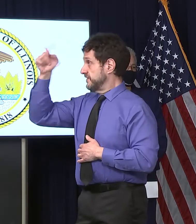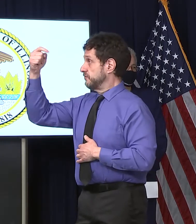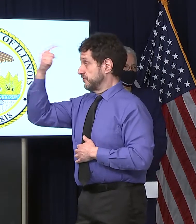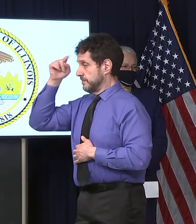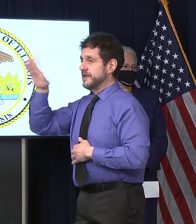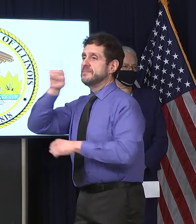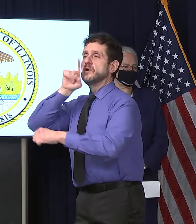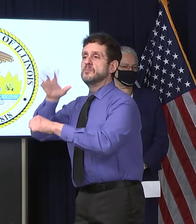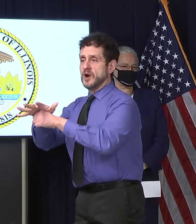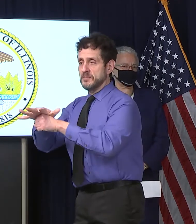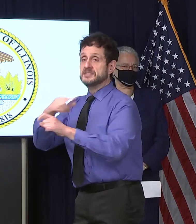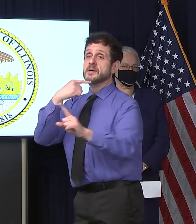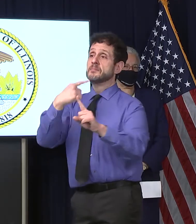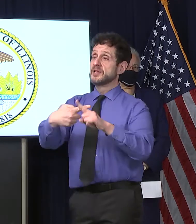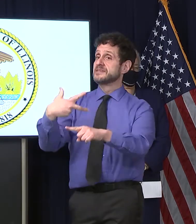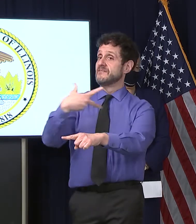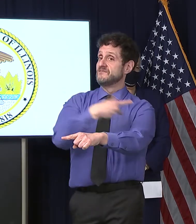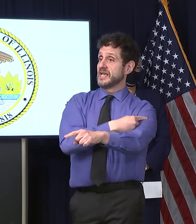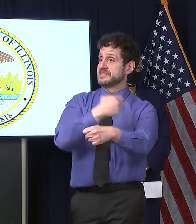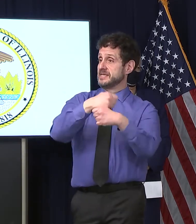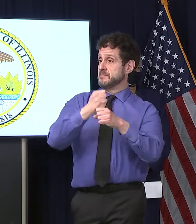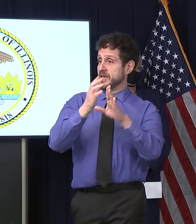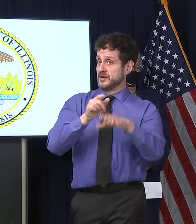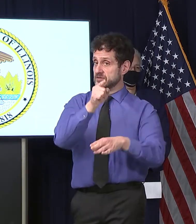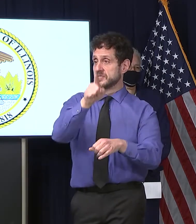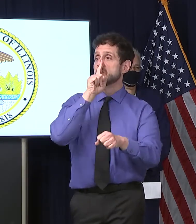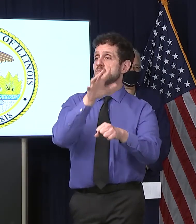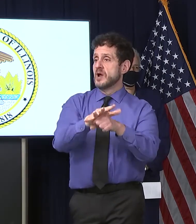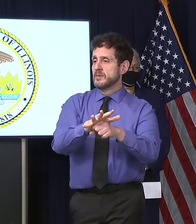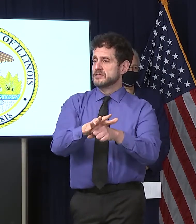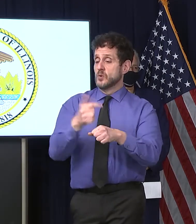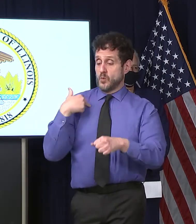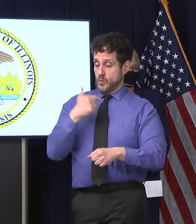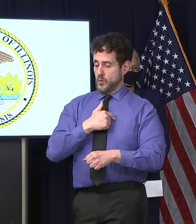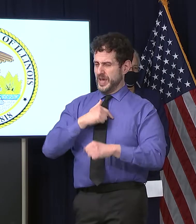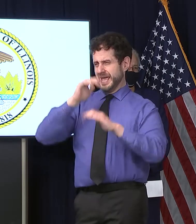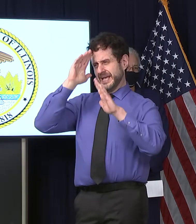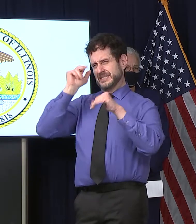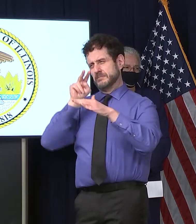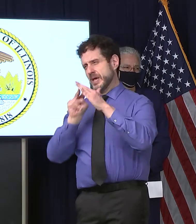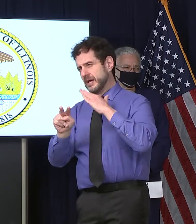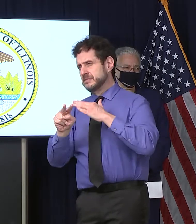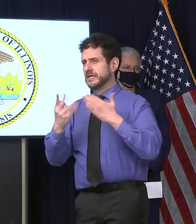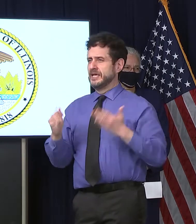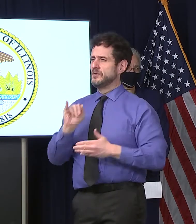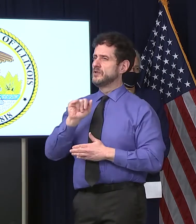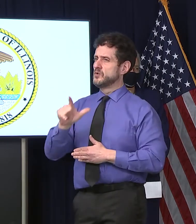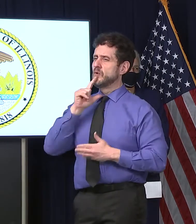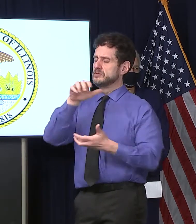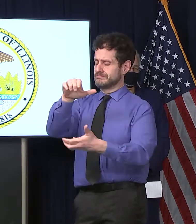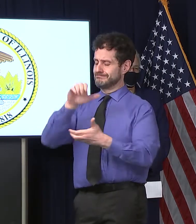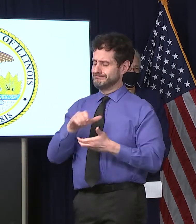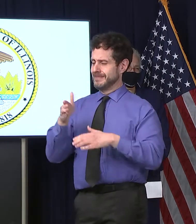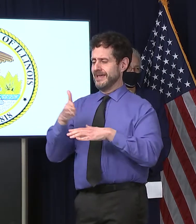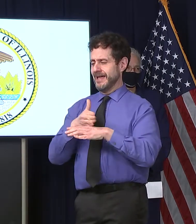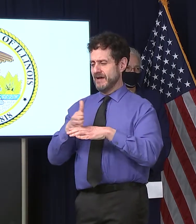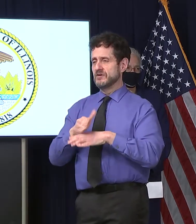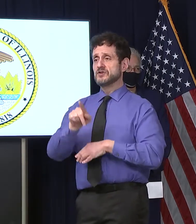from vaccine manufacturers, Illinois expects to receive an average shipments of at